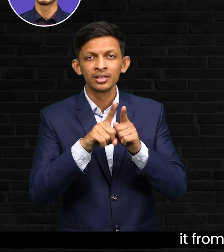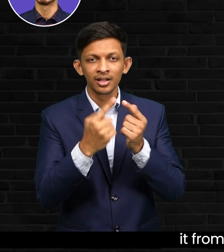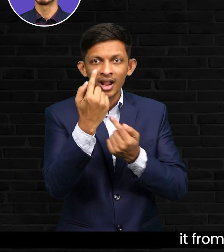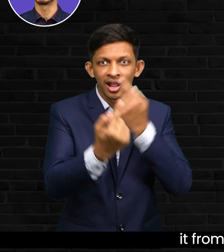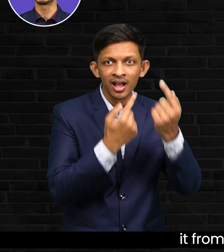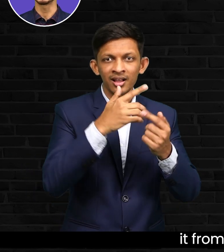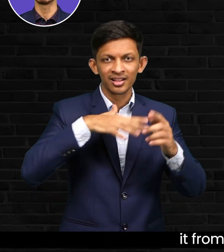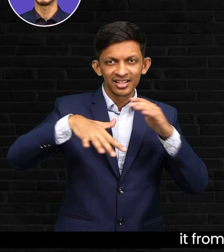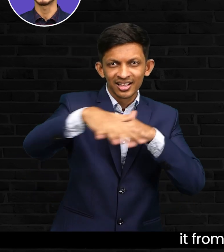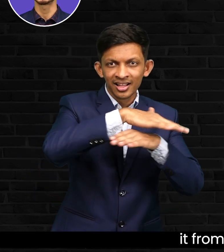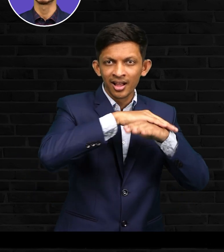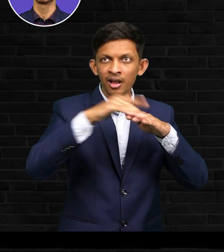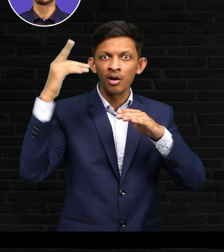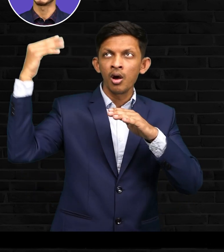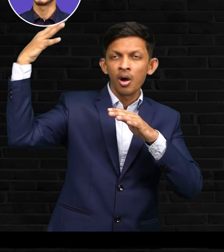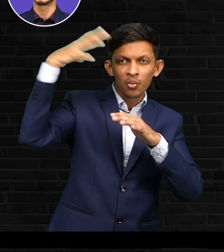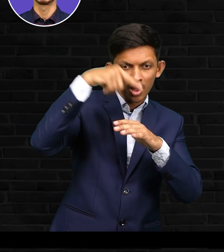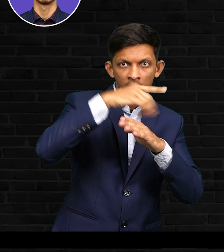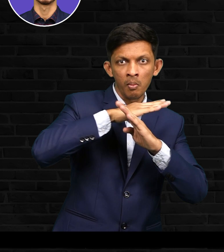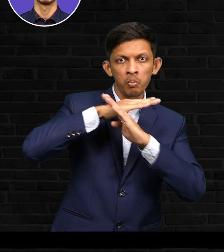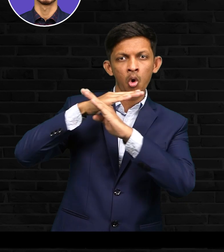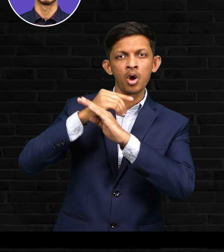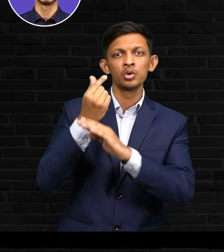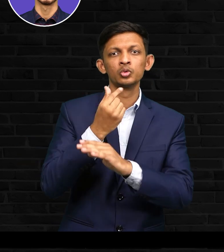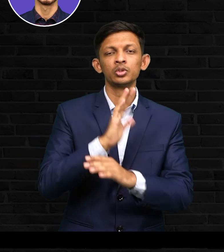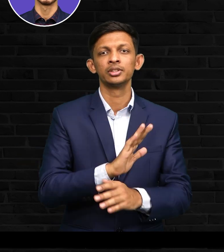it from reaching the planet's surface.